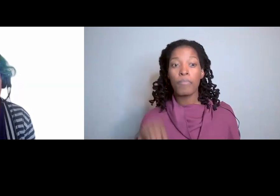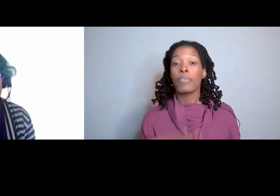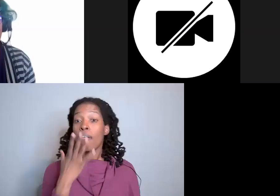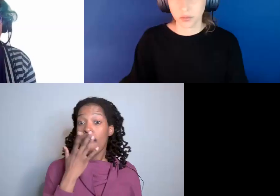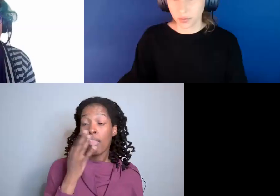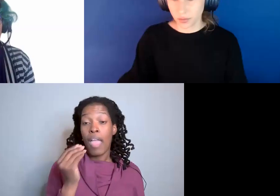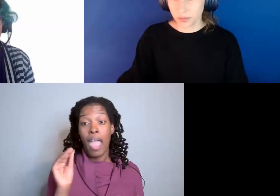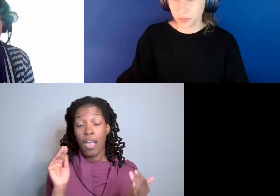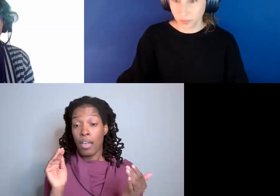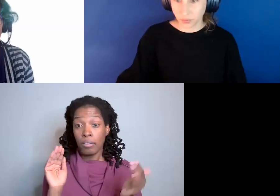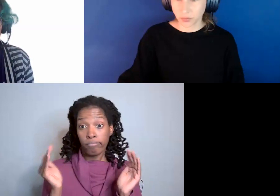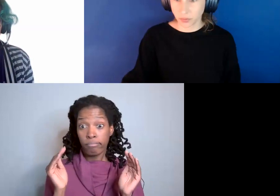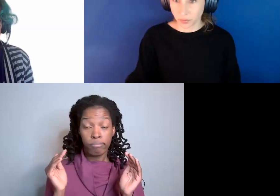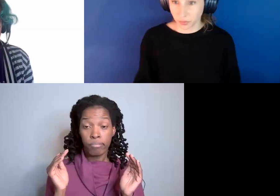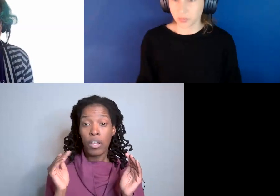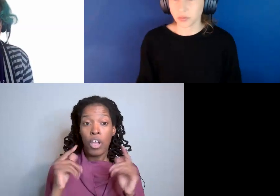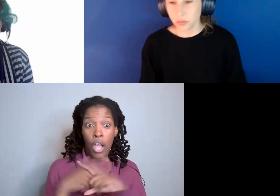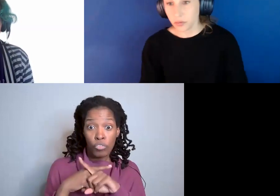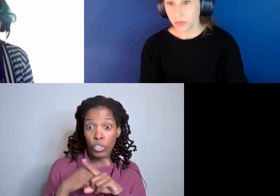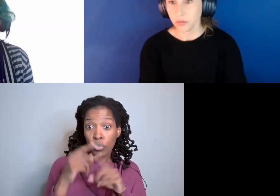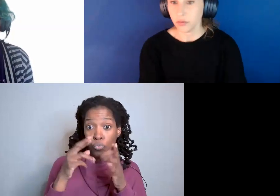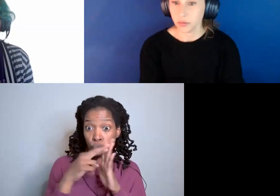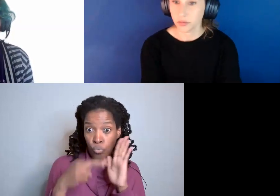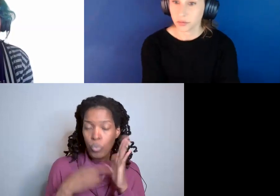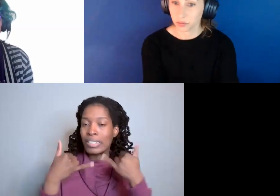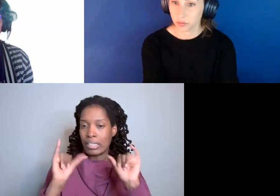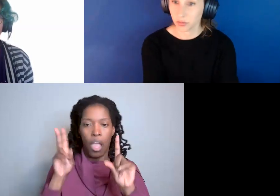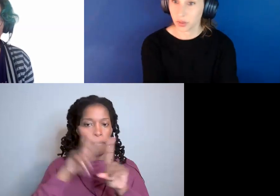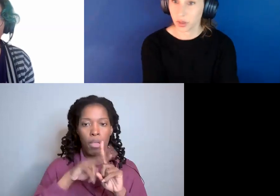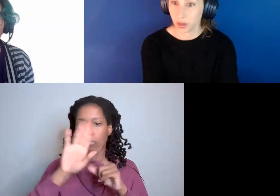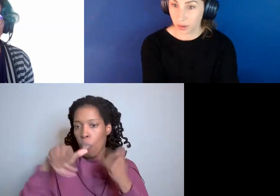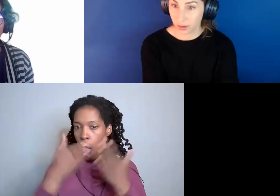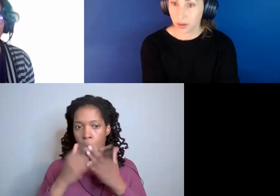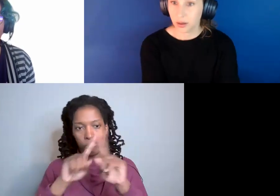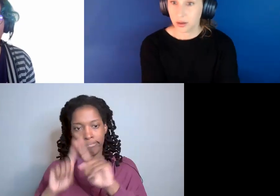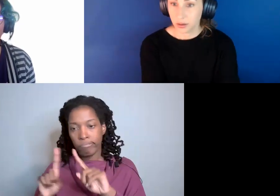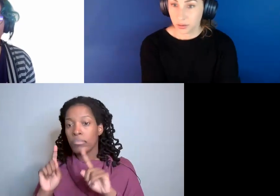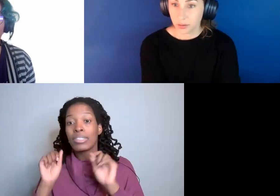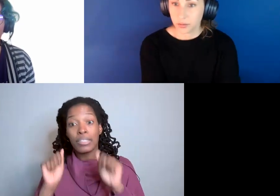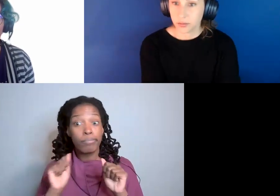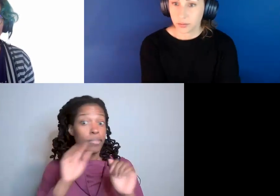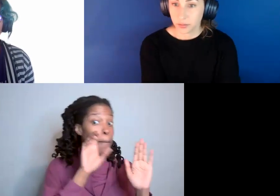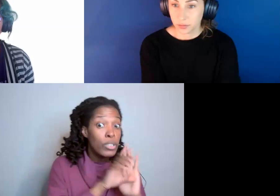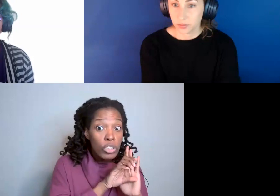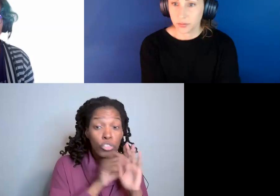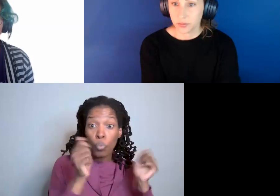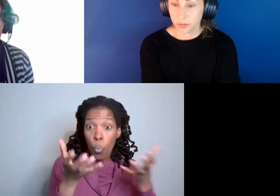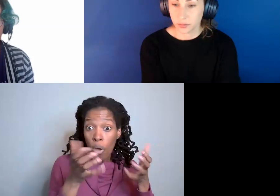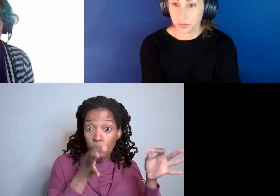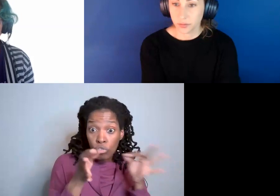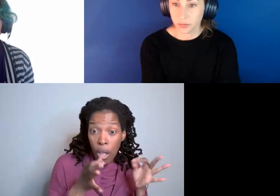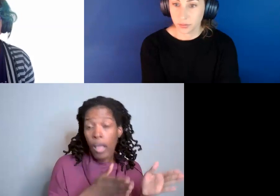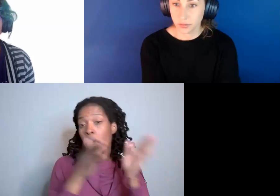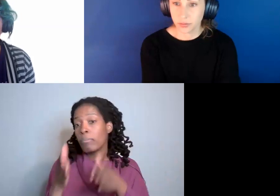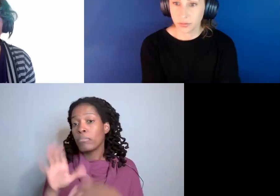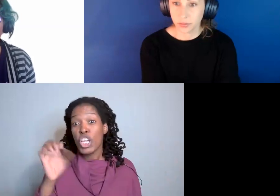contrast rules still apply to all elements. This can be images that you want to describe. This can be any type of